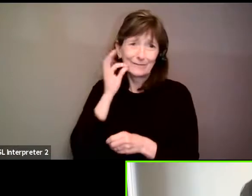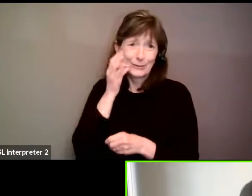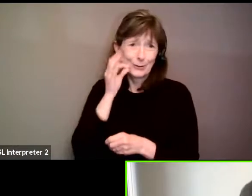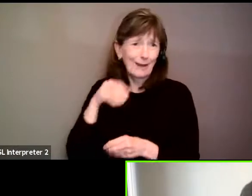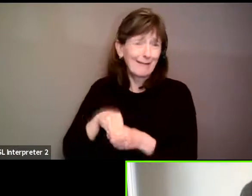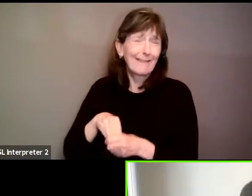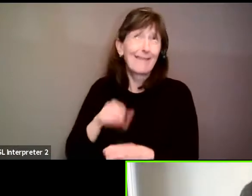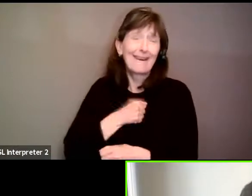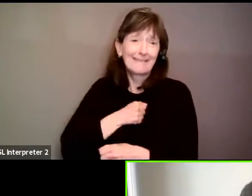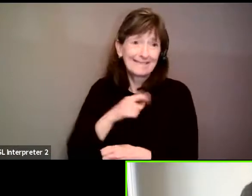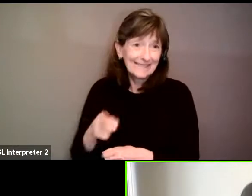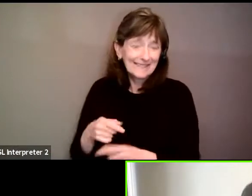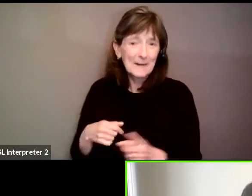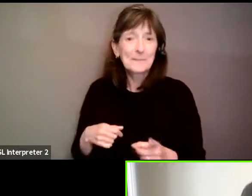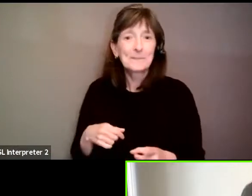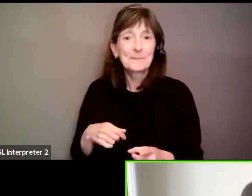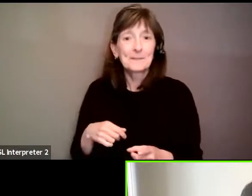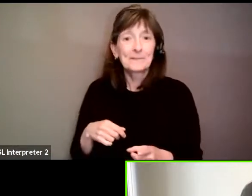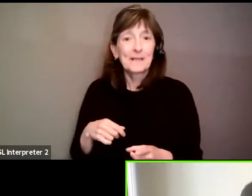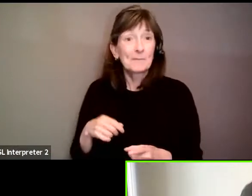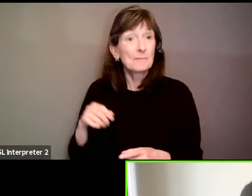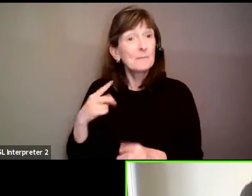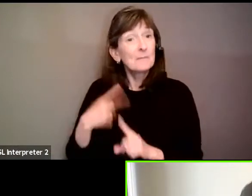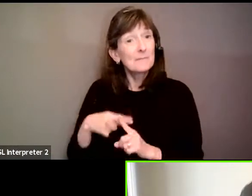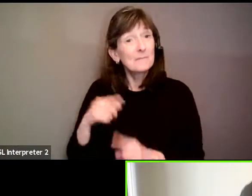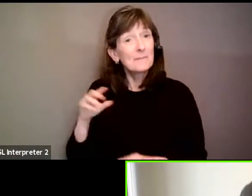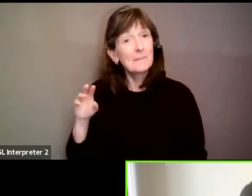And also because mangoes have always been